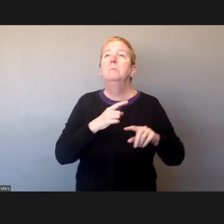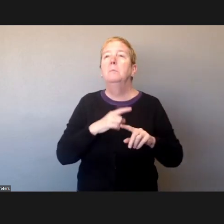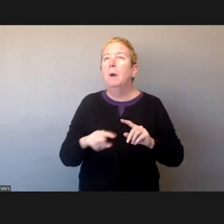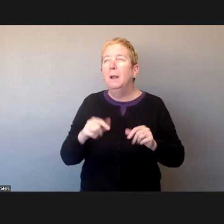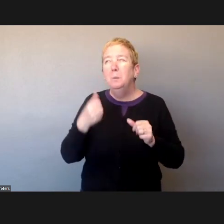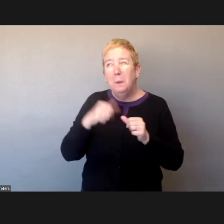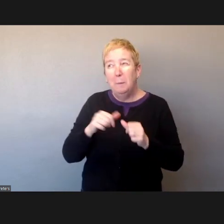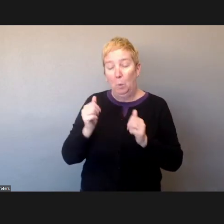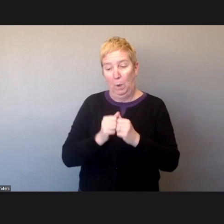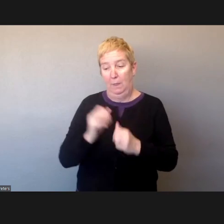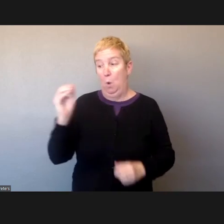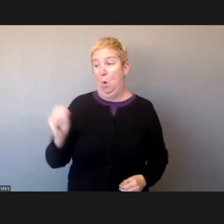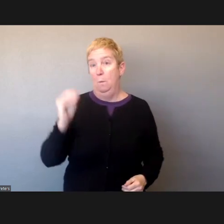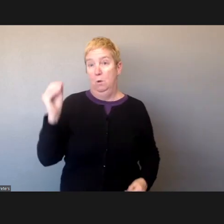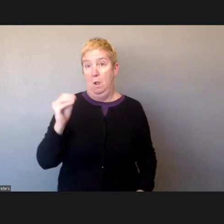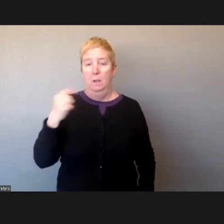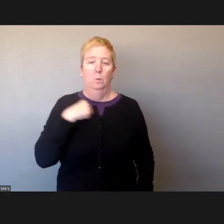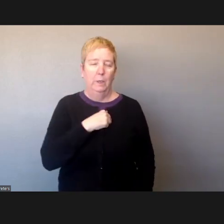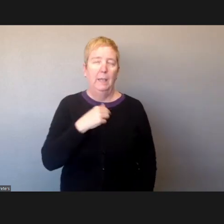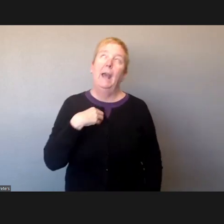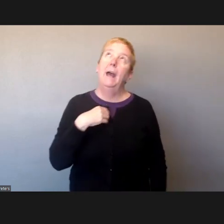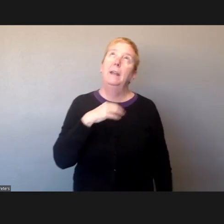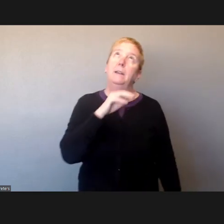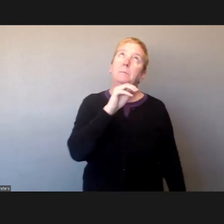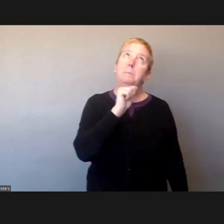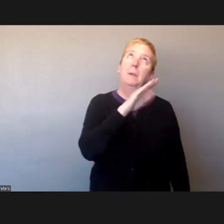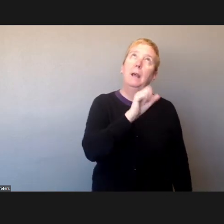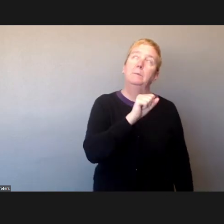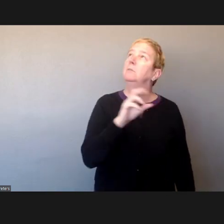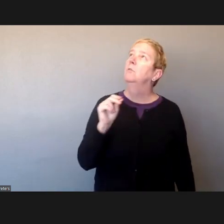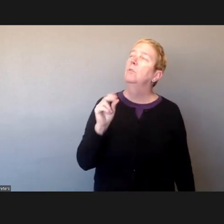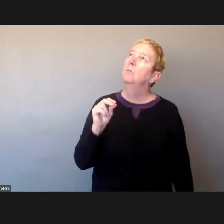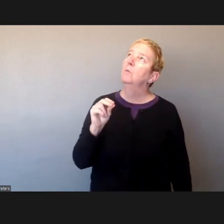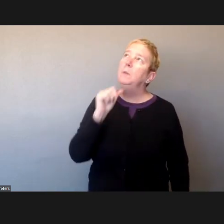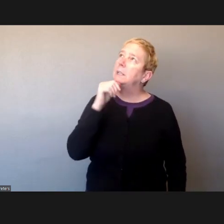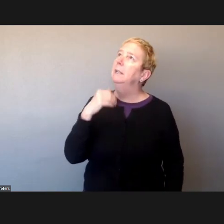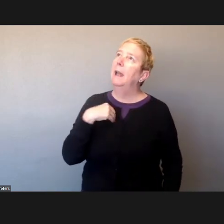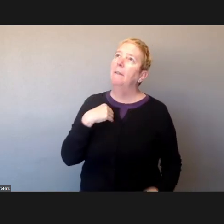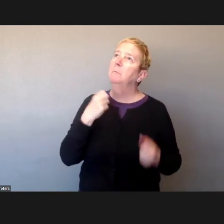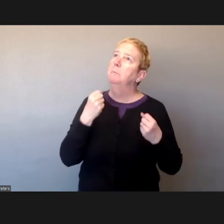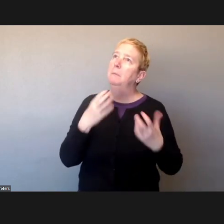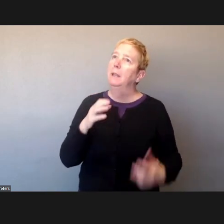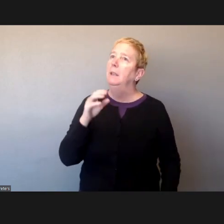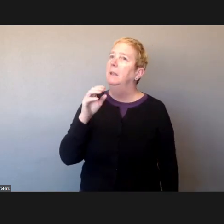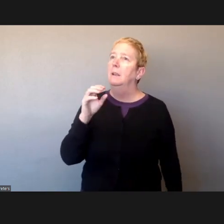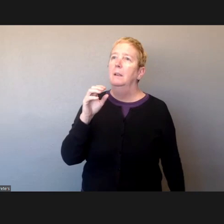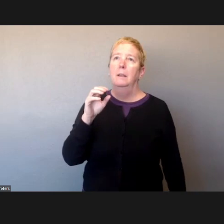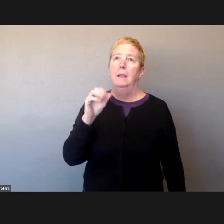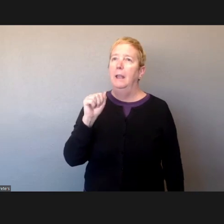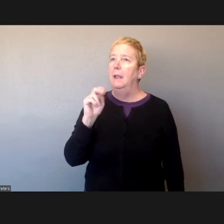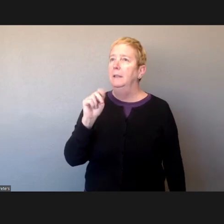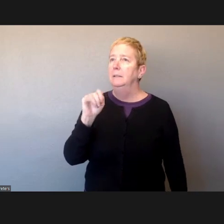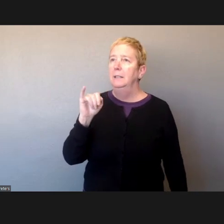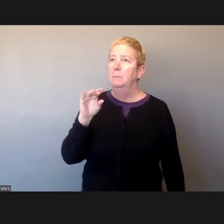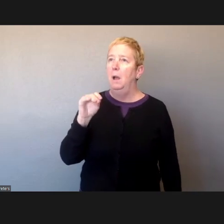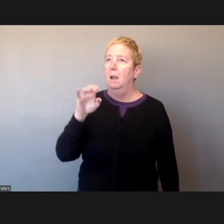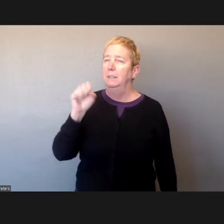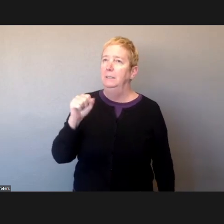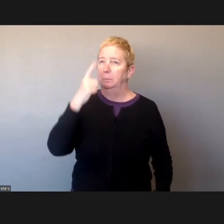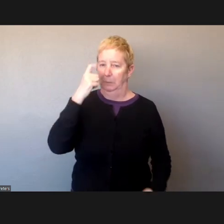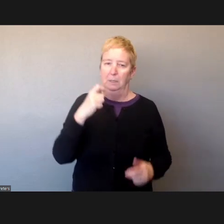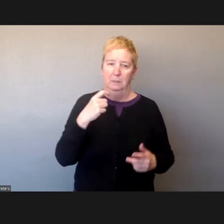had monoclonal antibodies, well, actually, we didn't have very much monoclonal antibody with Omicron, because immediately after the